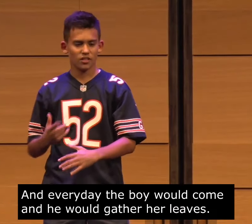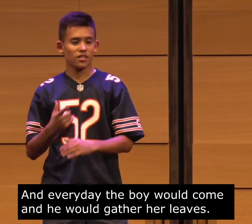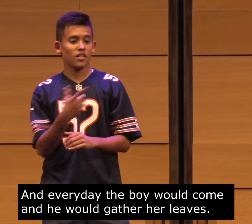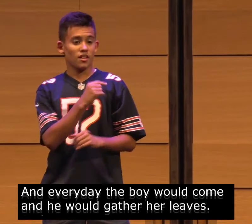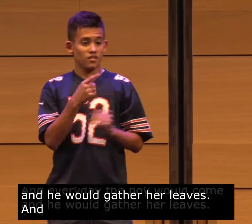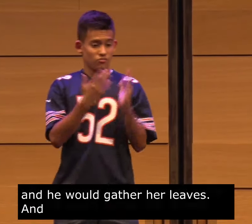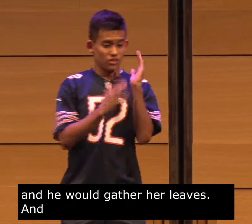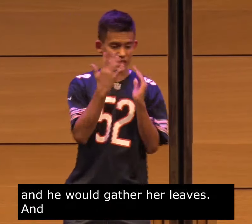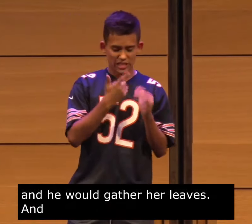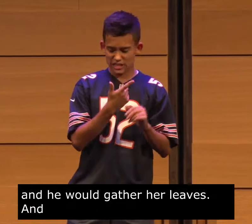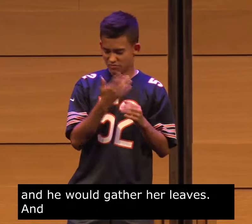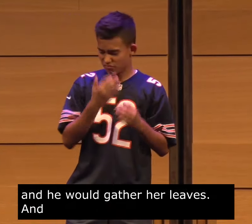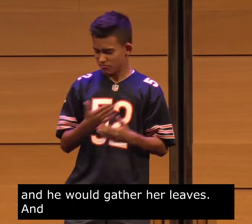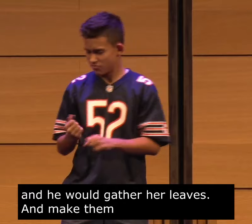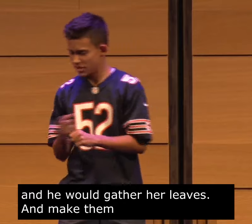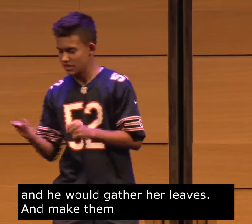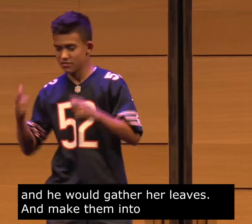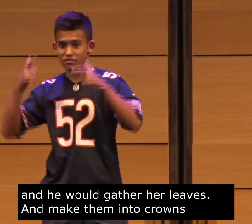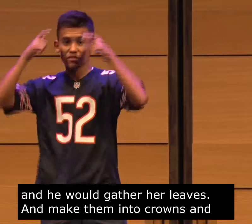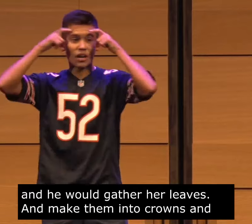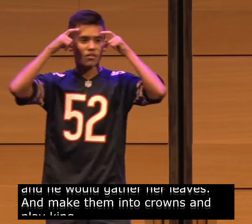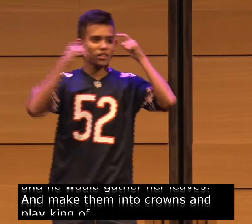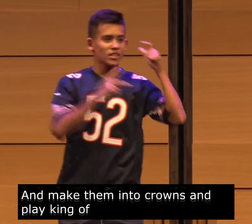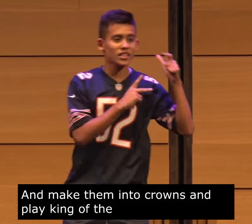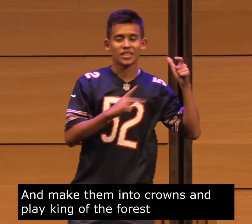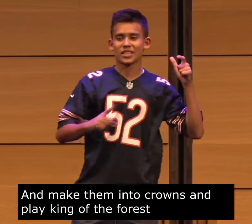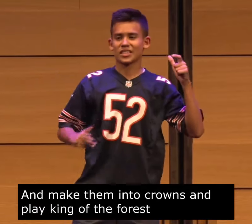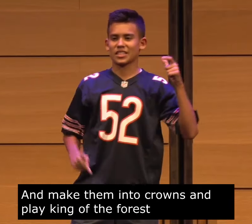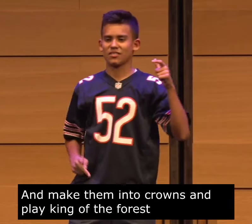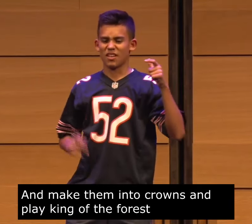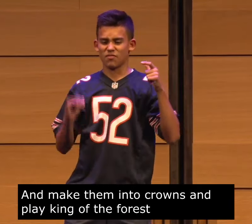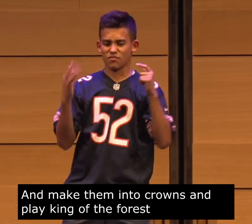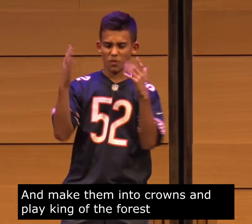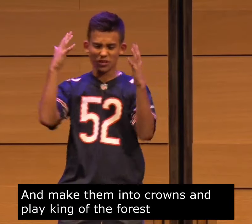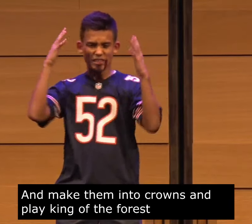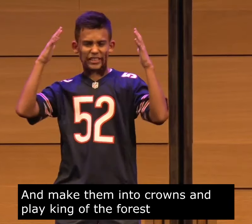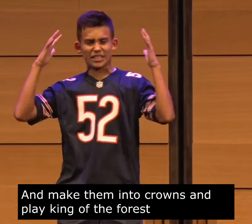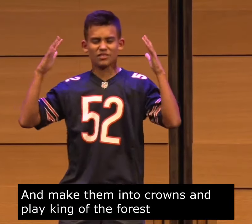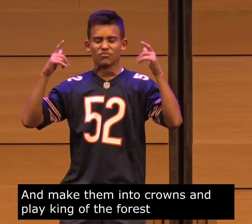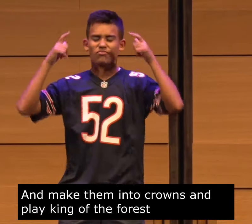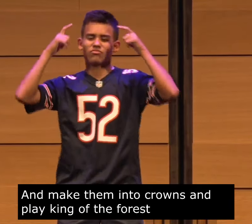And make them into crowns and play king of the forest.